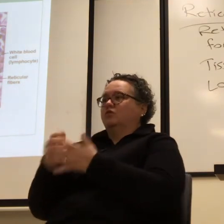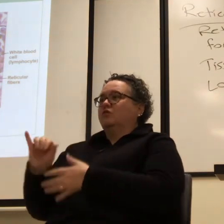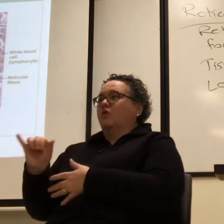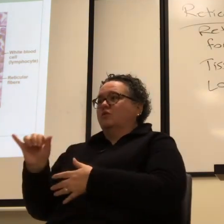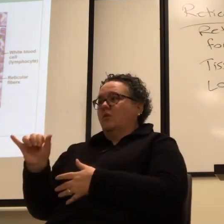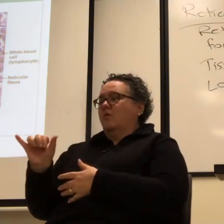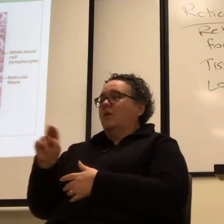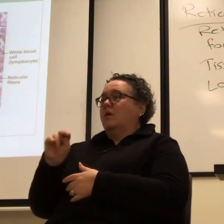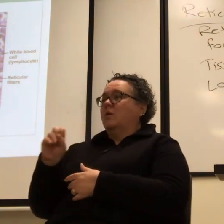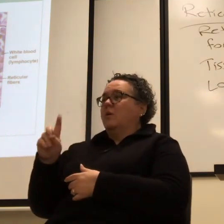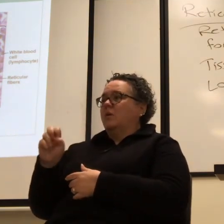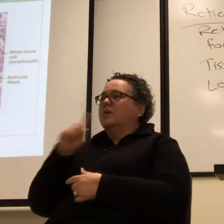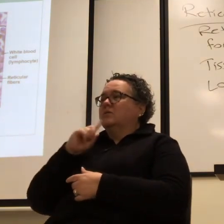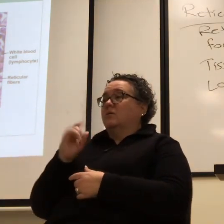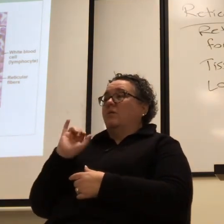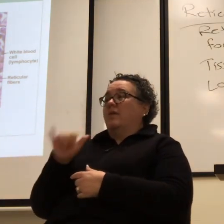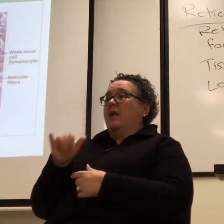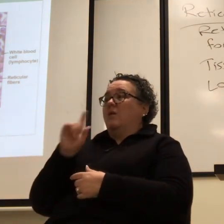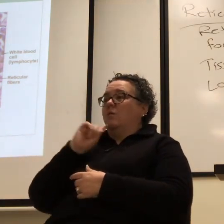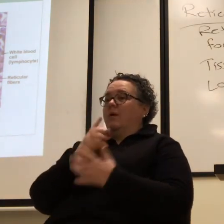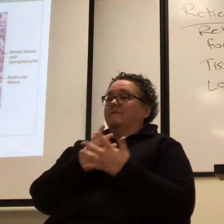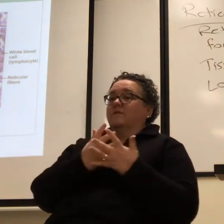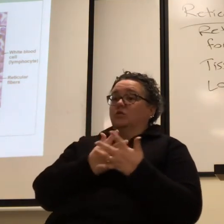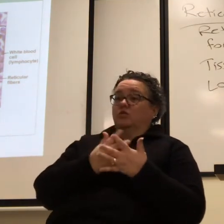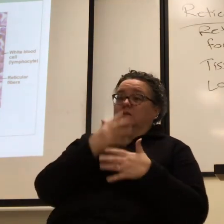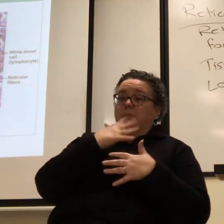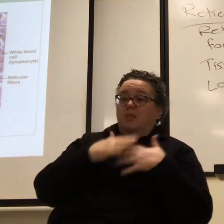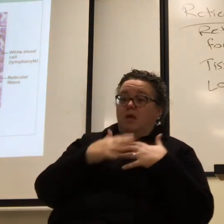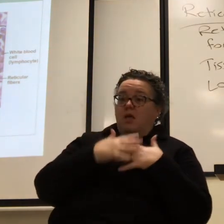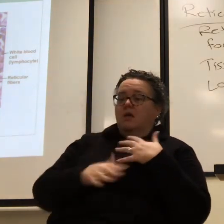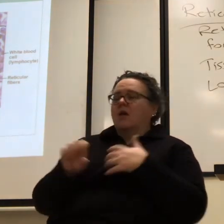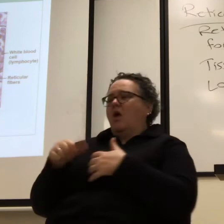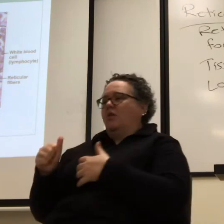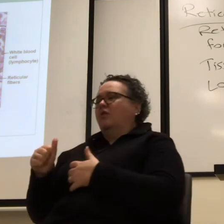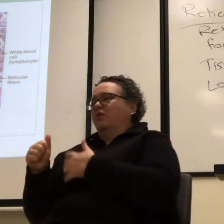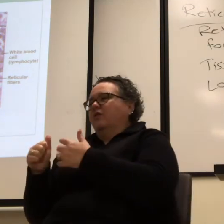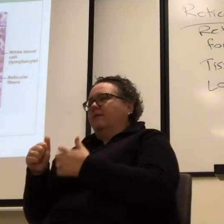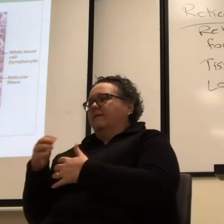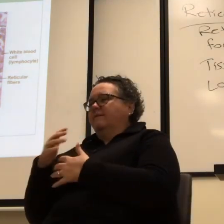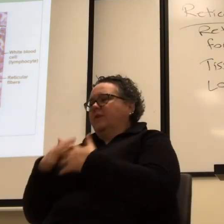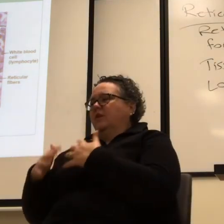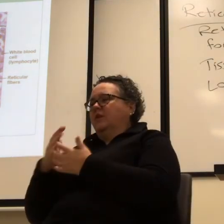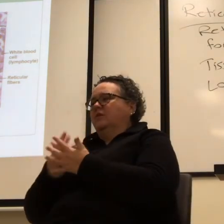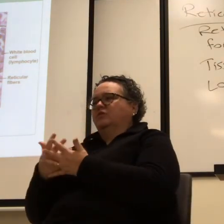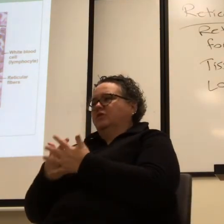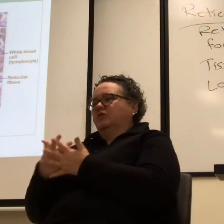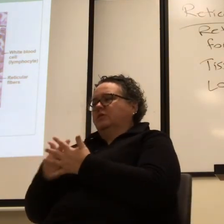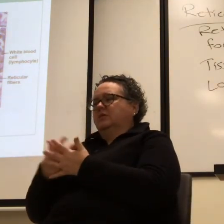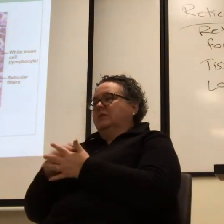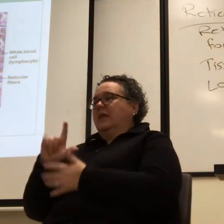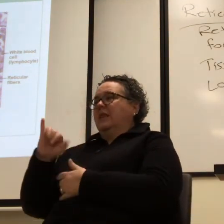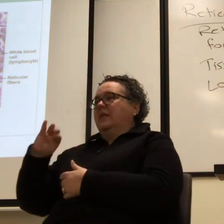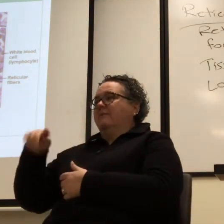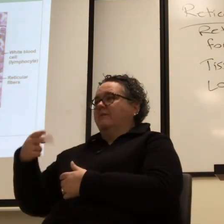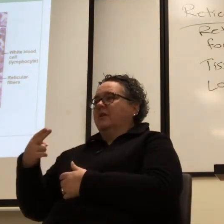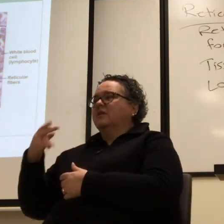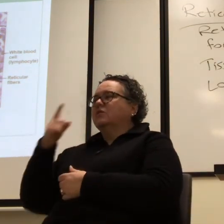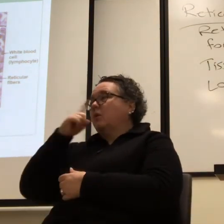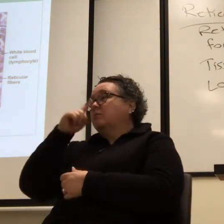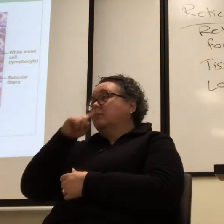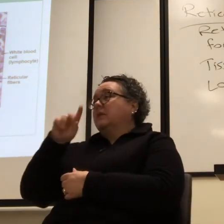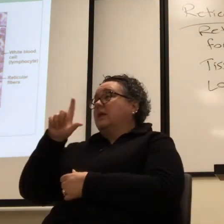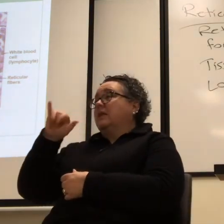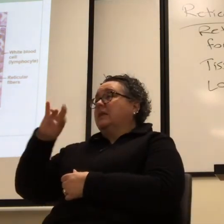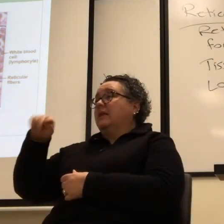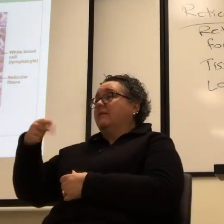So one filters blood, one filters lymph. Obviously, the lymph node filters lymph. So pretend it's the lymph node. The